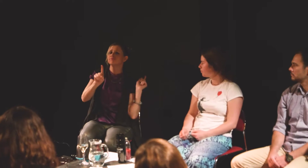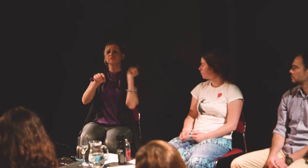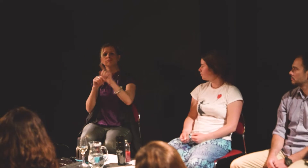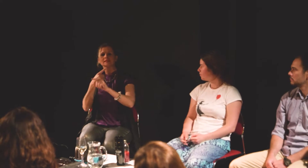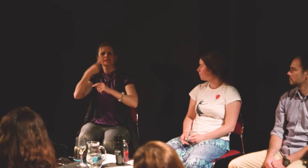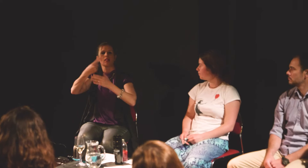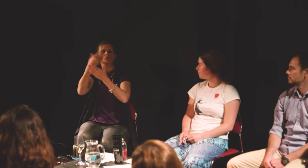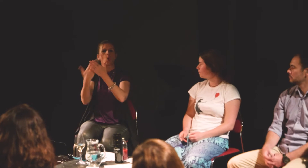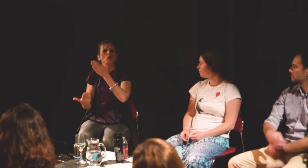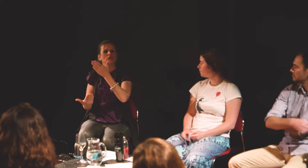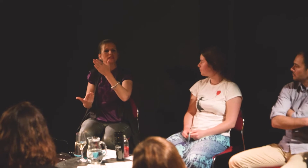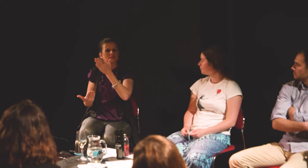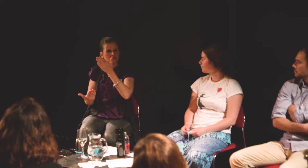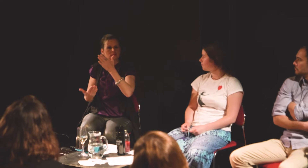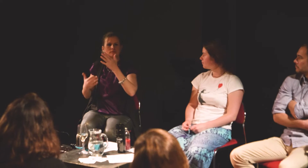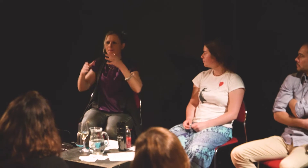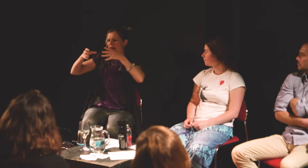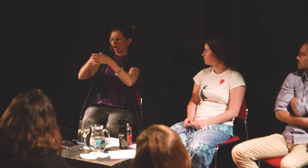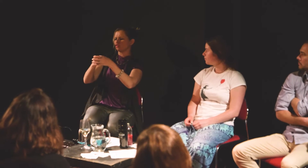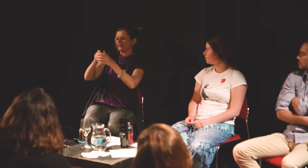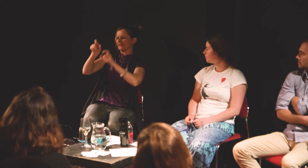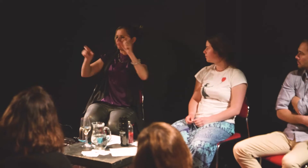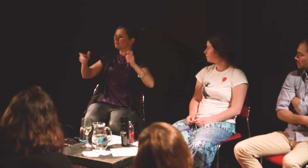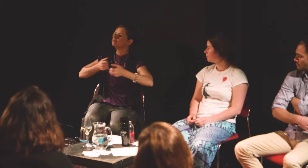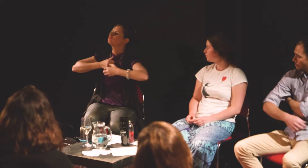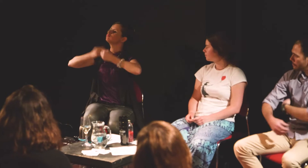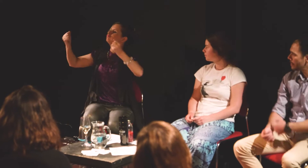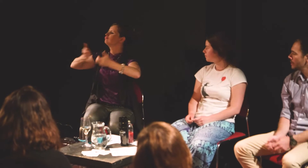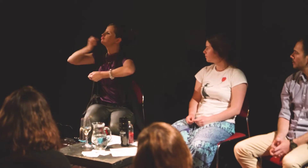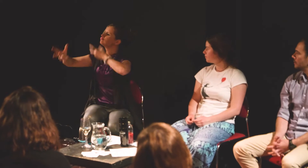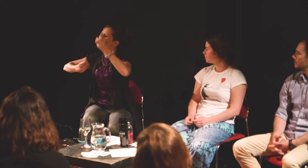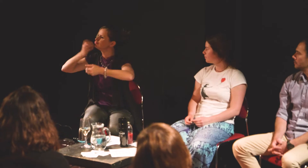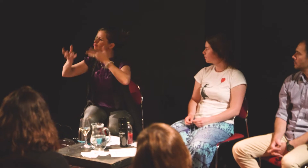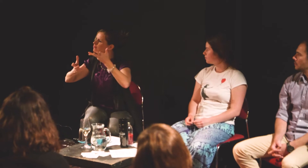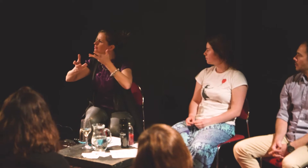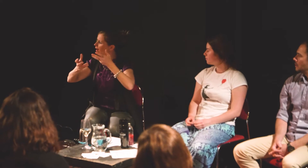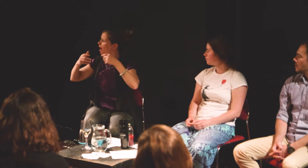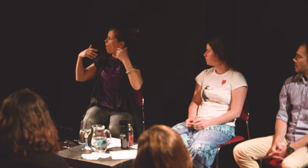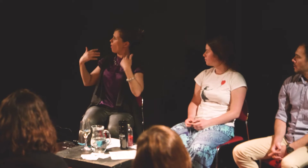for hearing audiences, and a place where people come together and tell their stories.